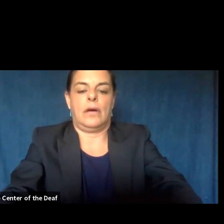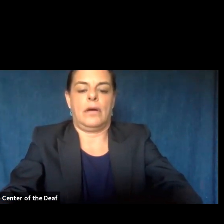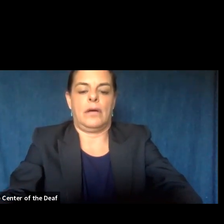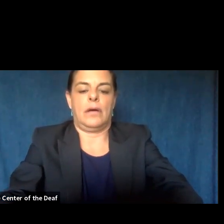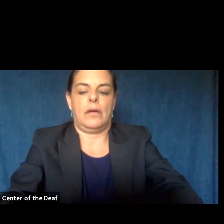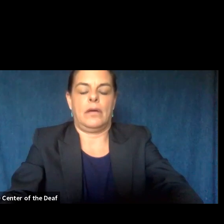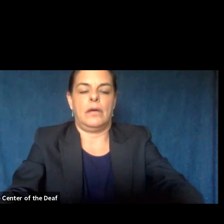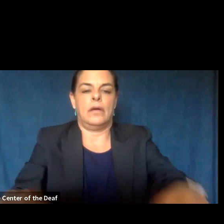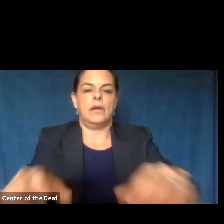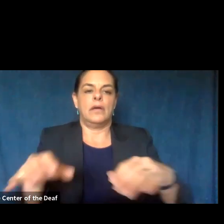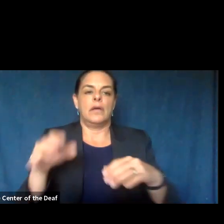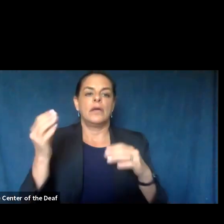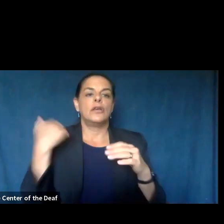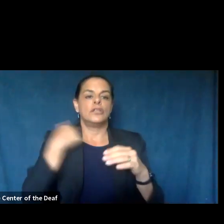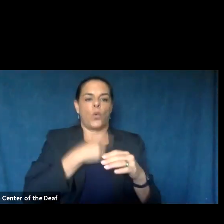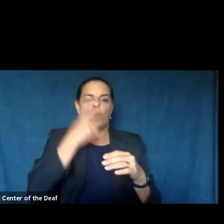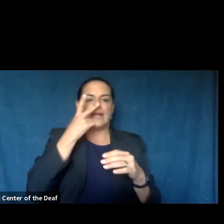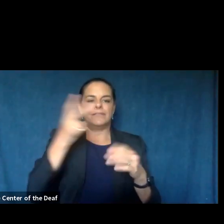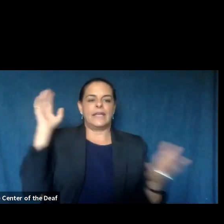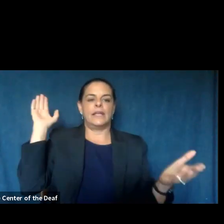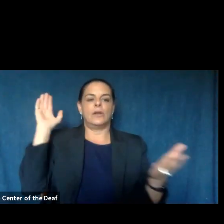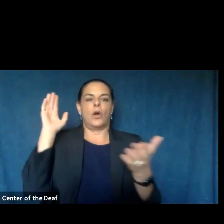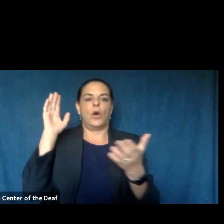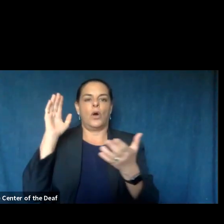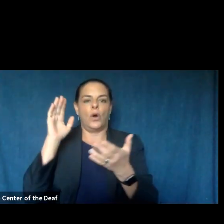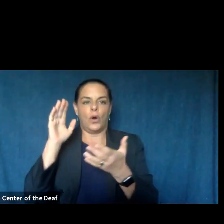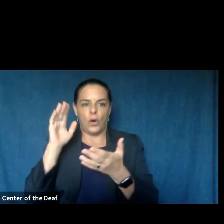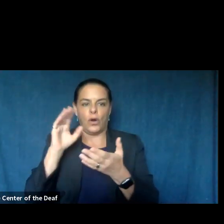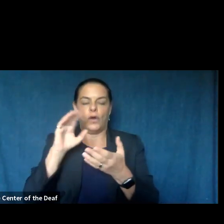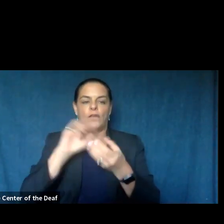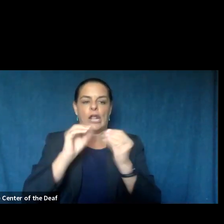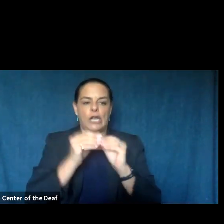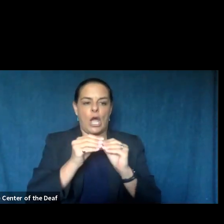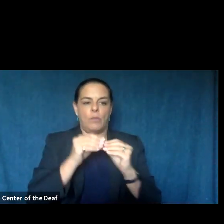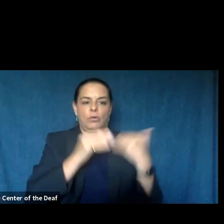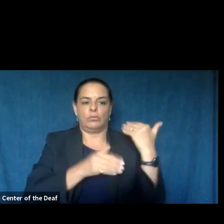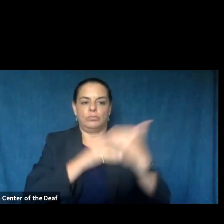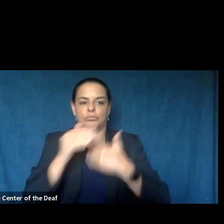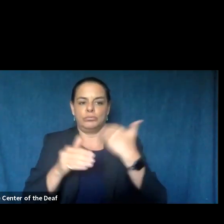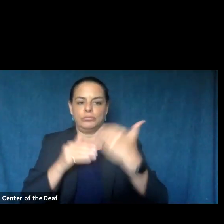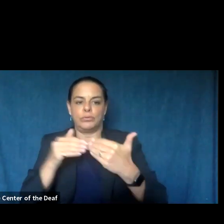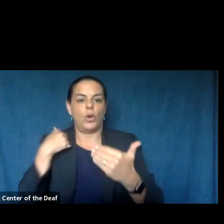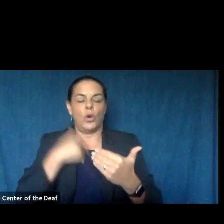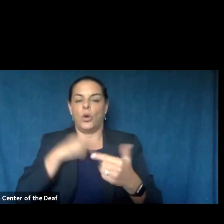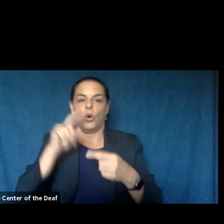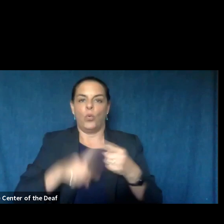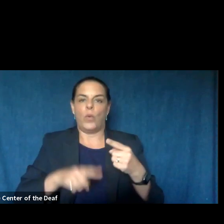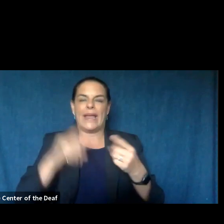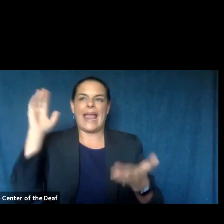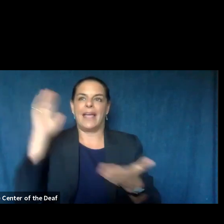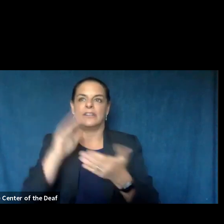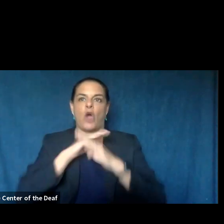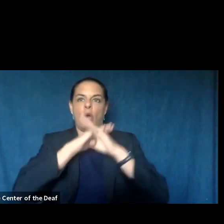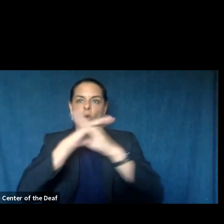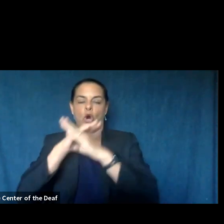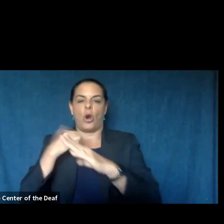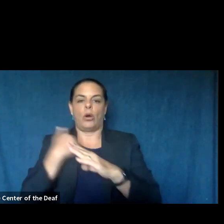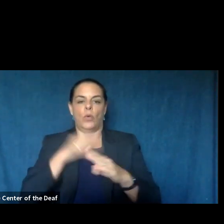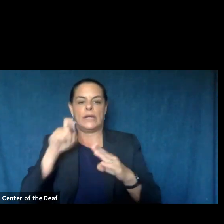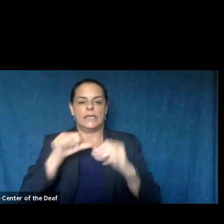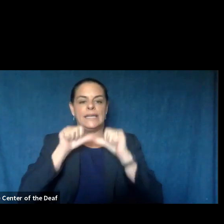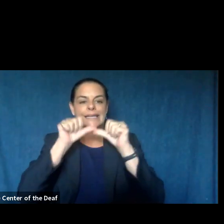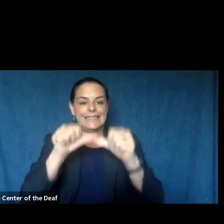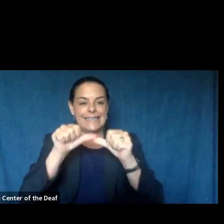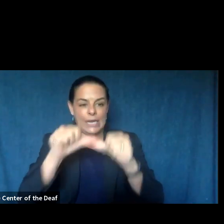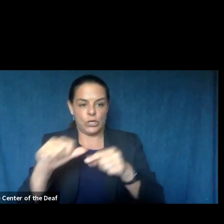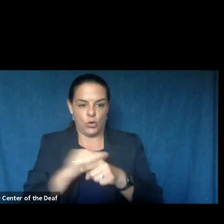new cases, hospitalizations, and deaths. However, we cannot drop our guard. We should remain vigilant. We should continue to